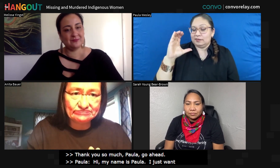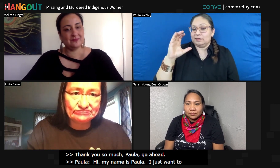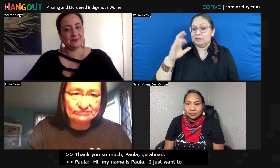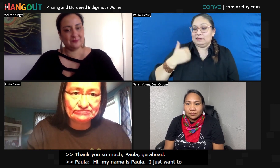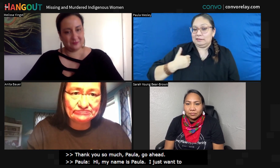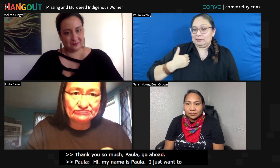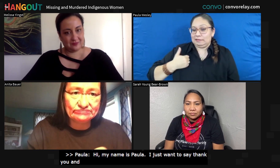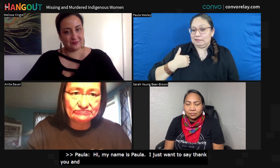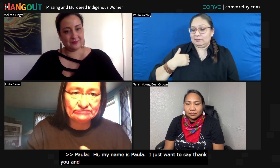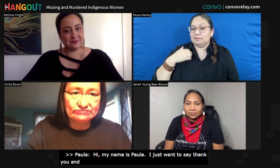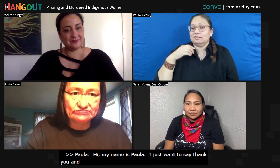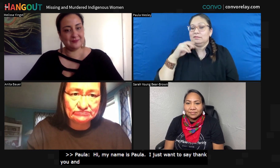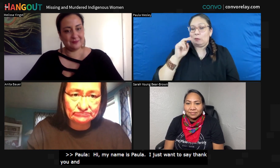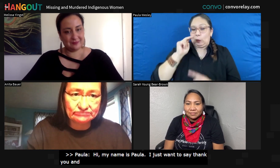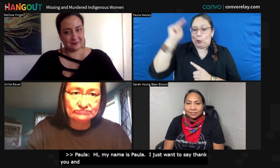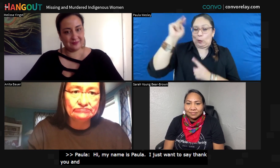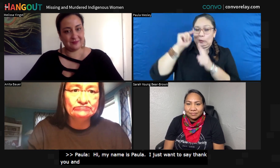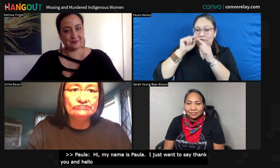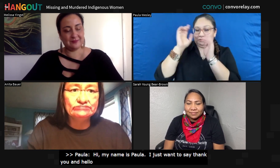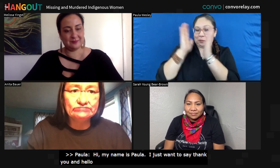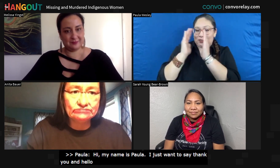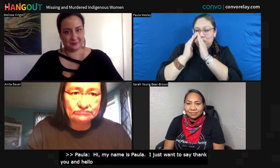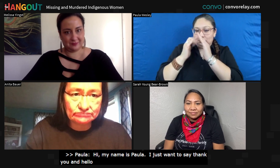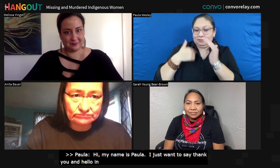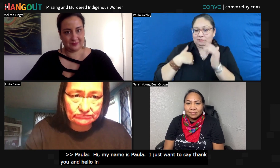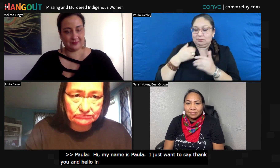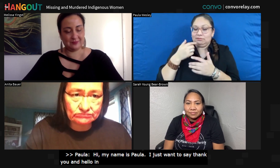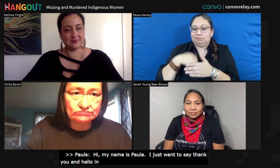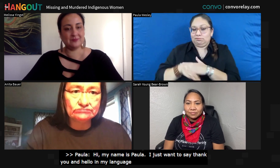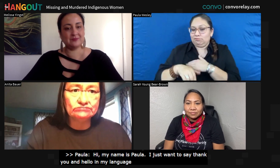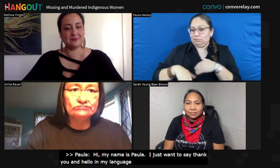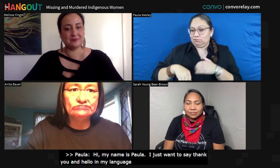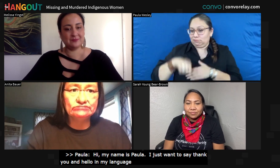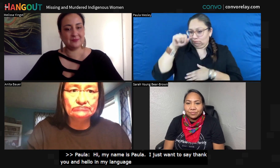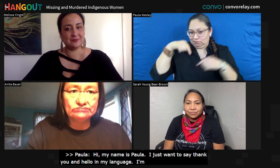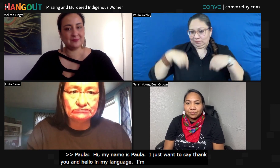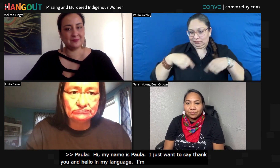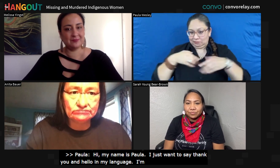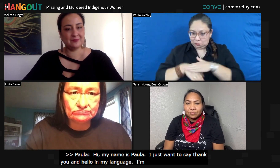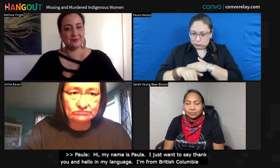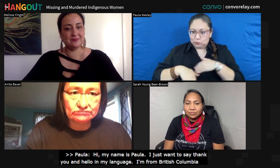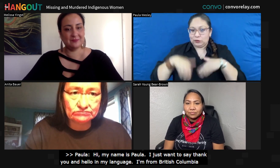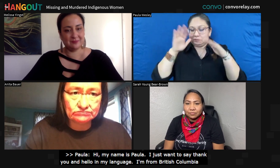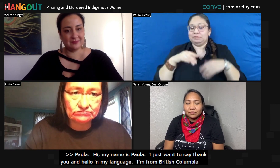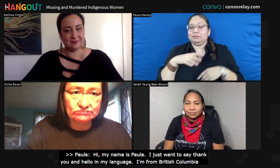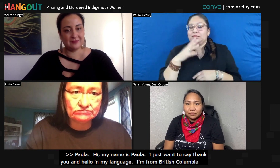I'm from British Columbia, Canada, the northern part, born and raised